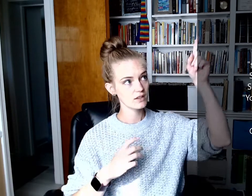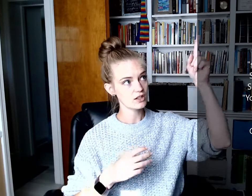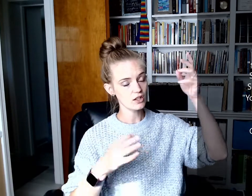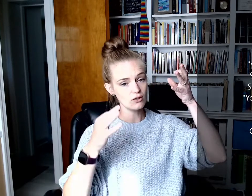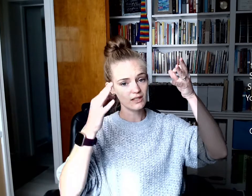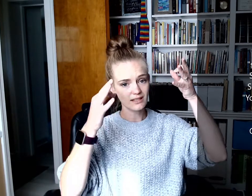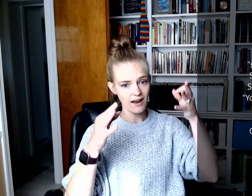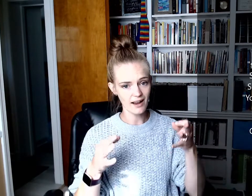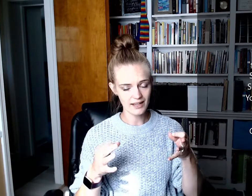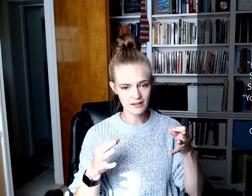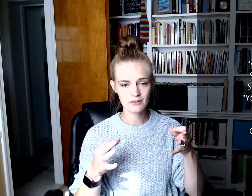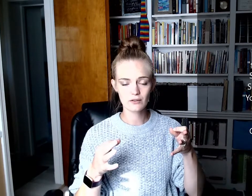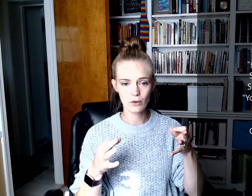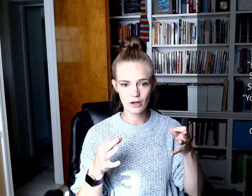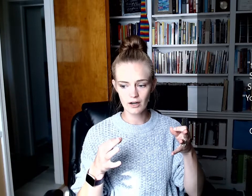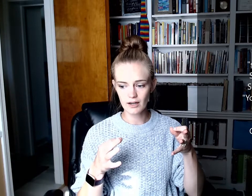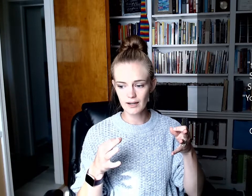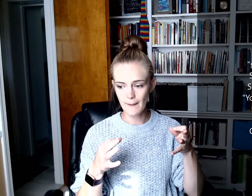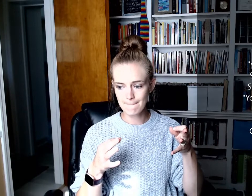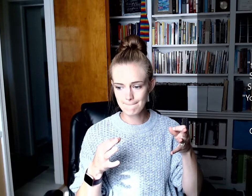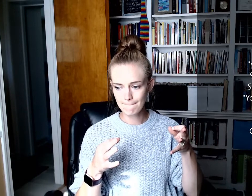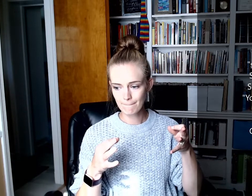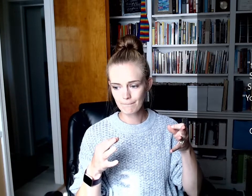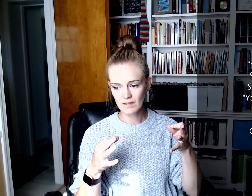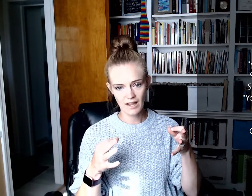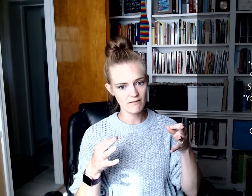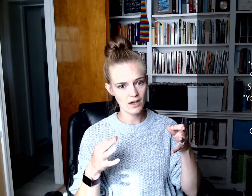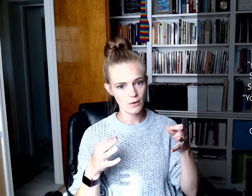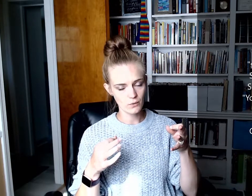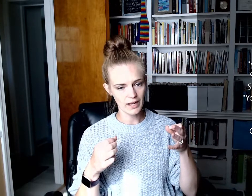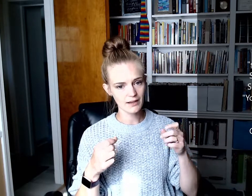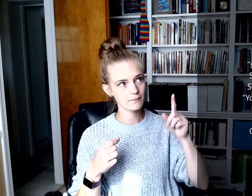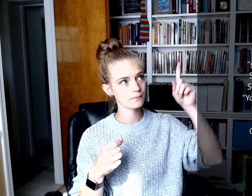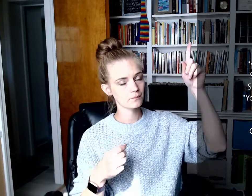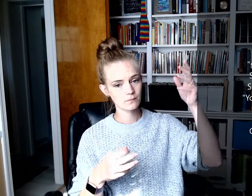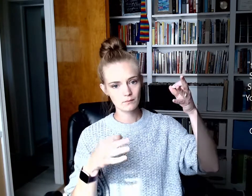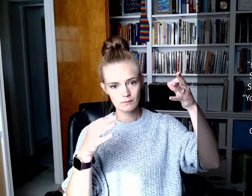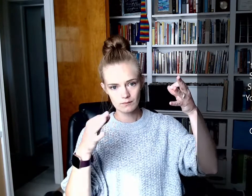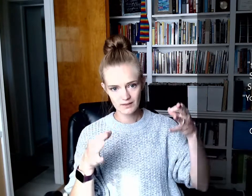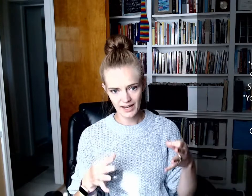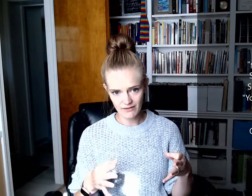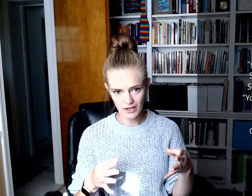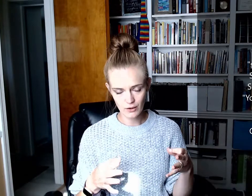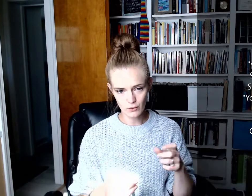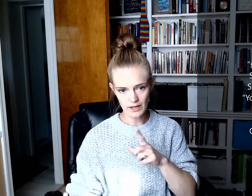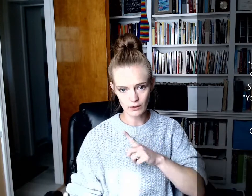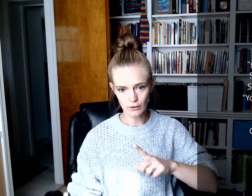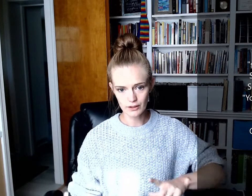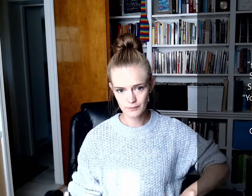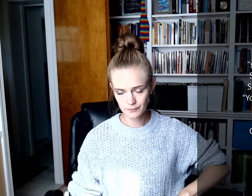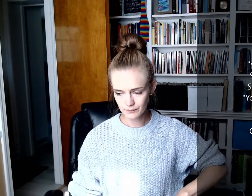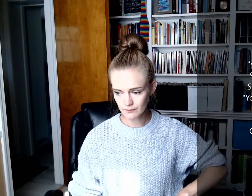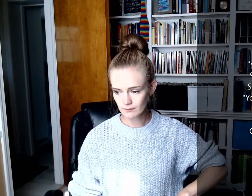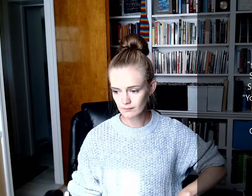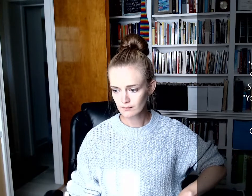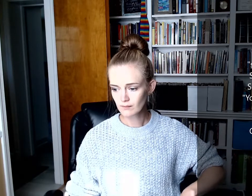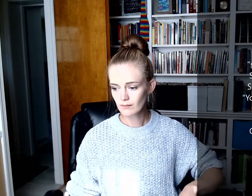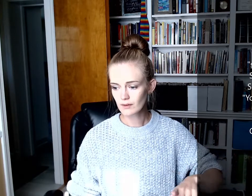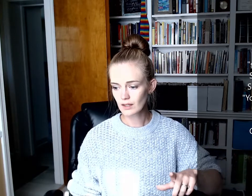you decide for have thine own way, have thine own way, Lord,